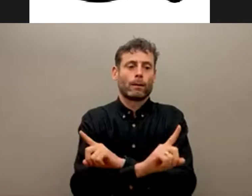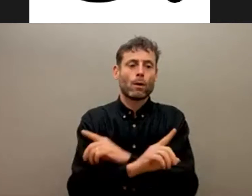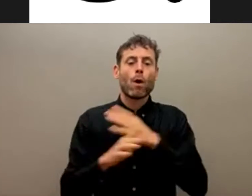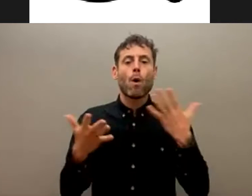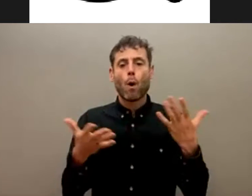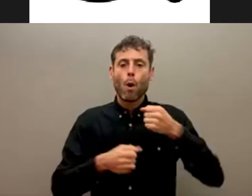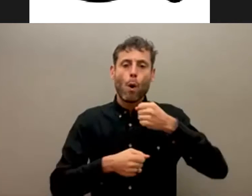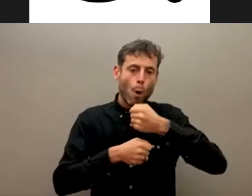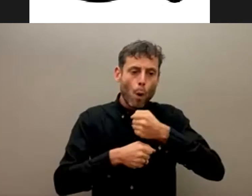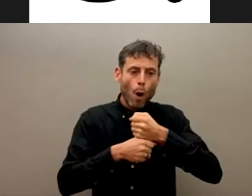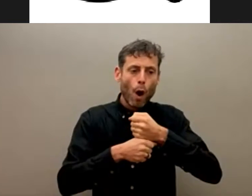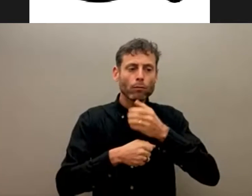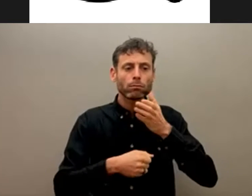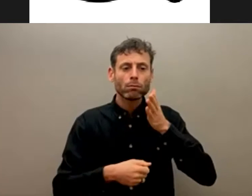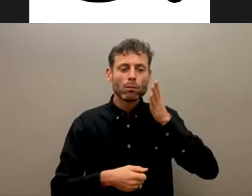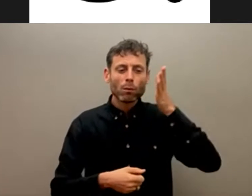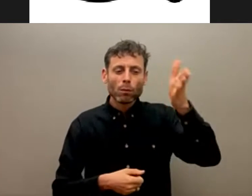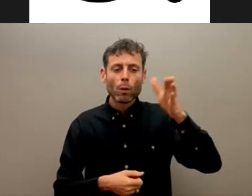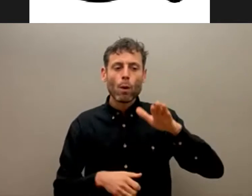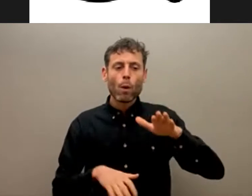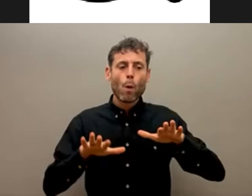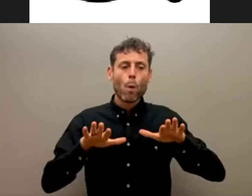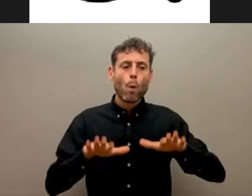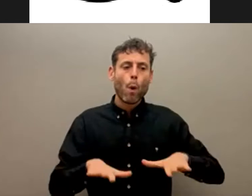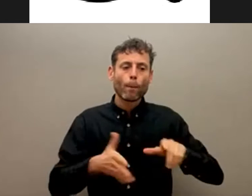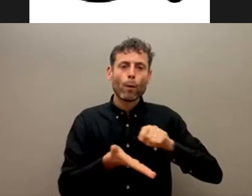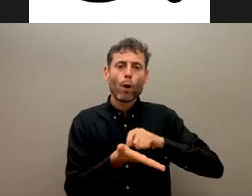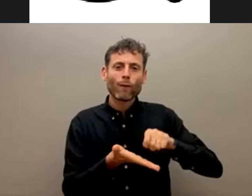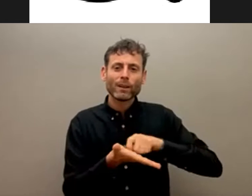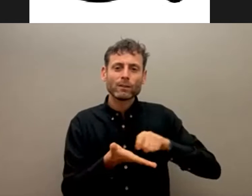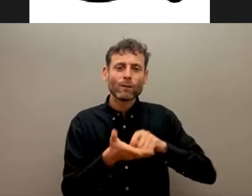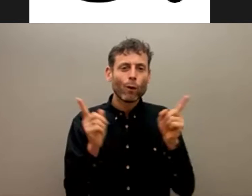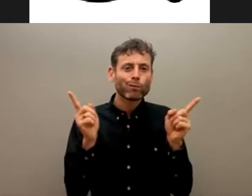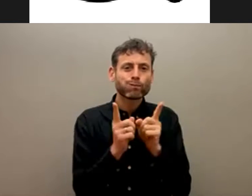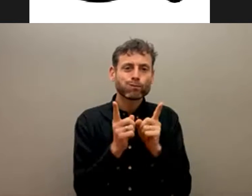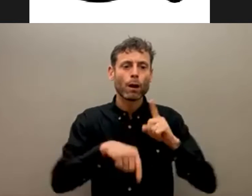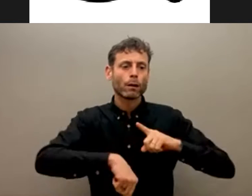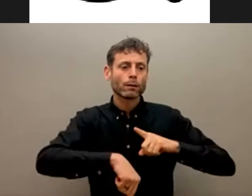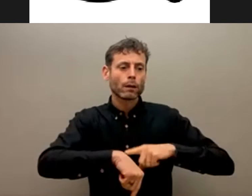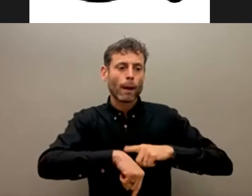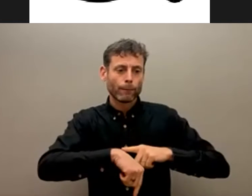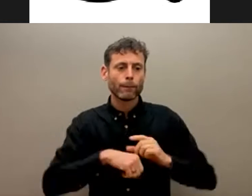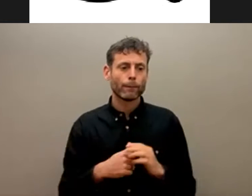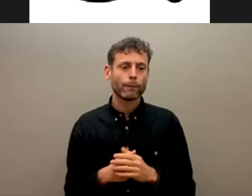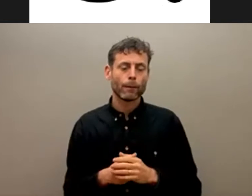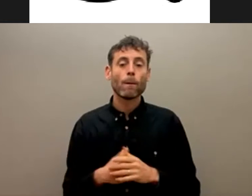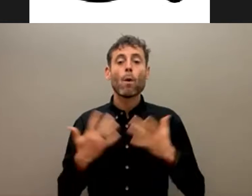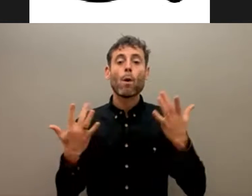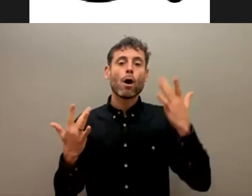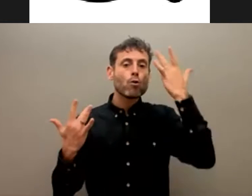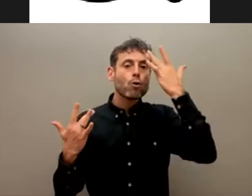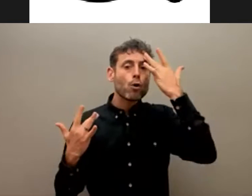period of time. And in that we will have the, how do you call it, the cultural exchange, or we'll have